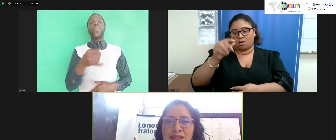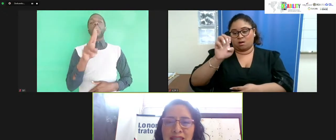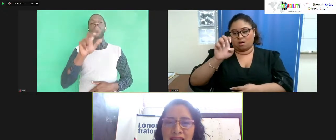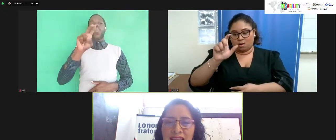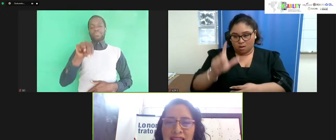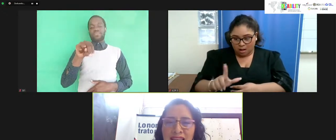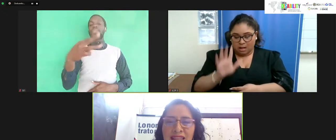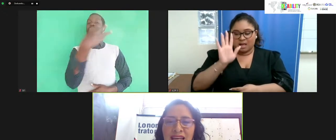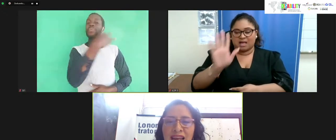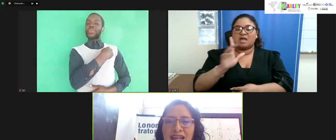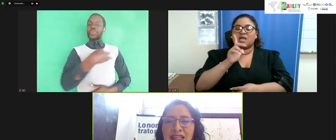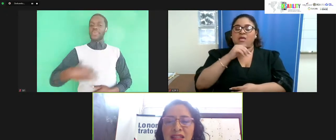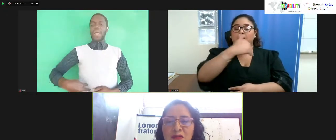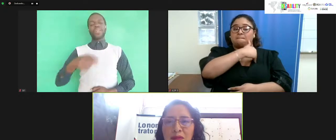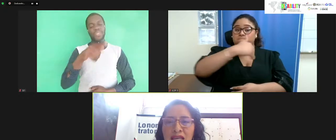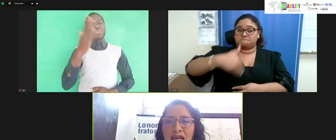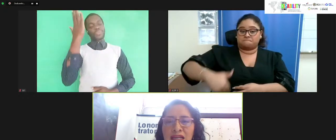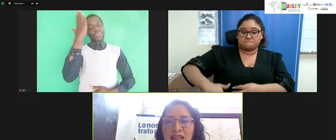the